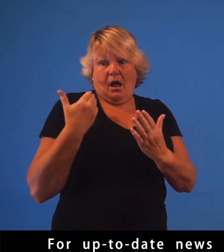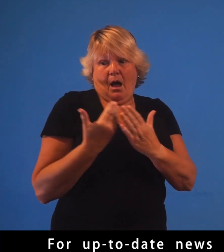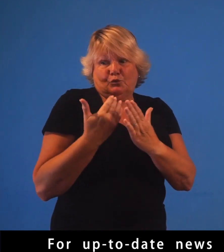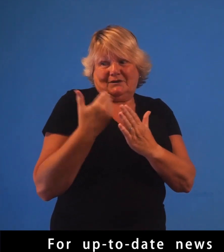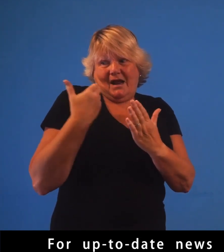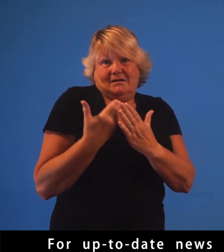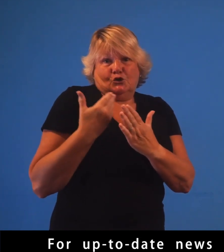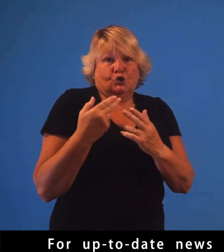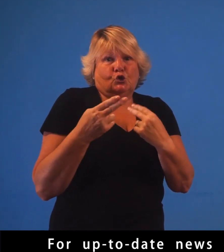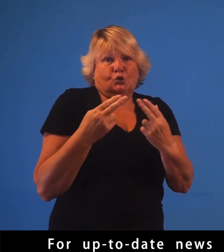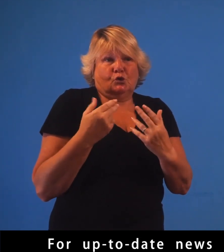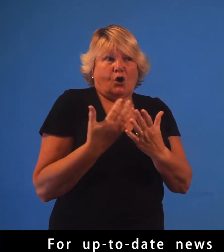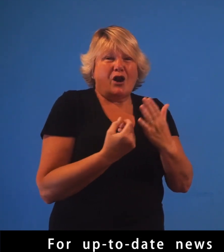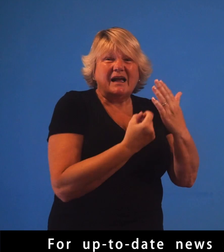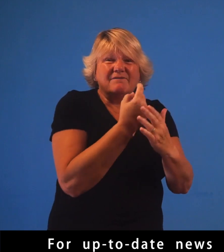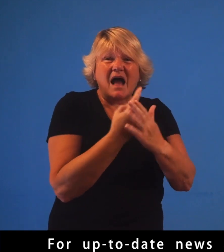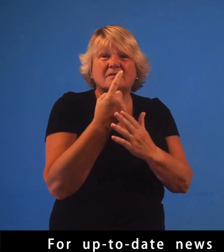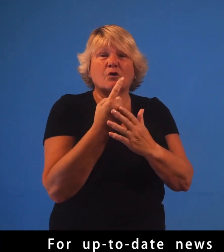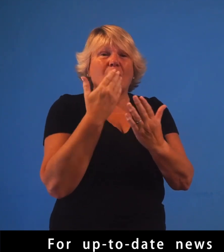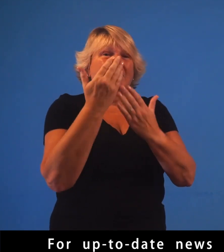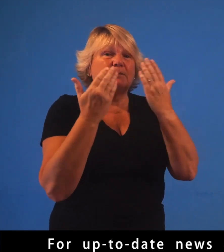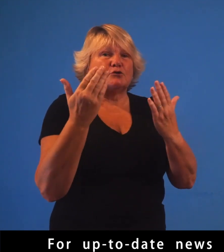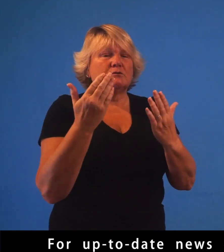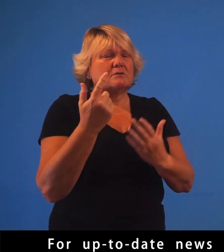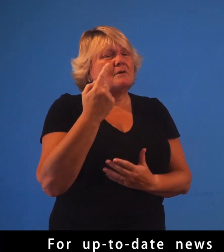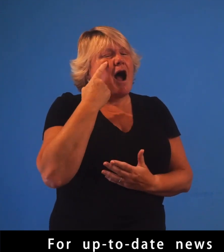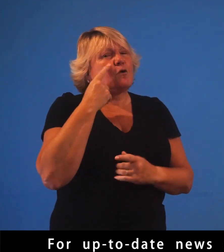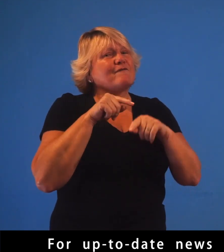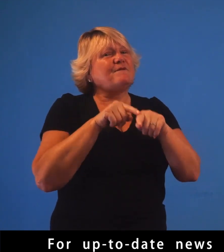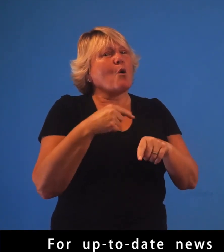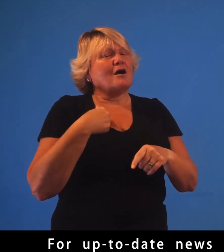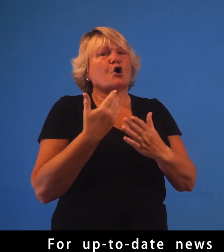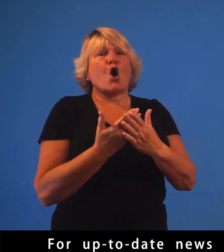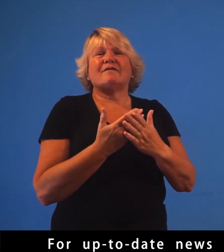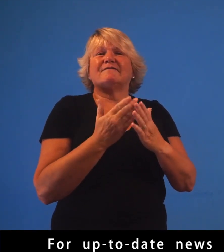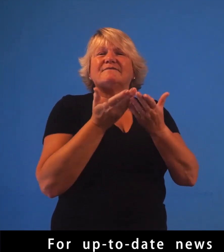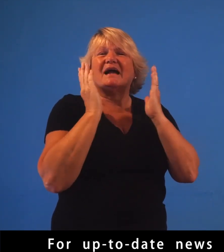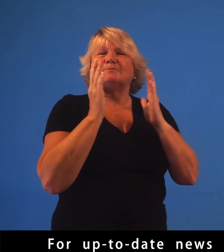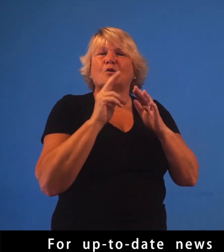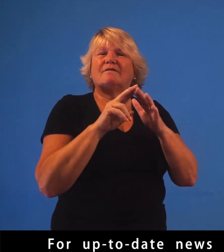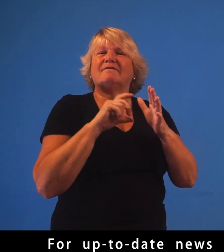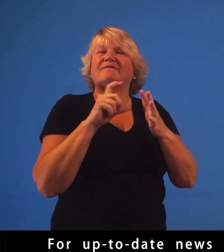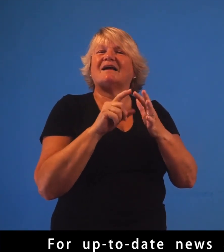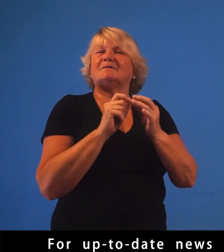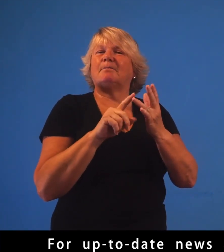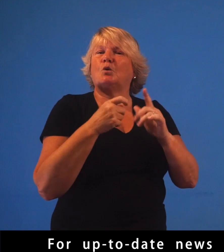For up-to-date news on events and exhibitions, follow us on Facebook at the City Art Centre